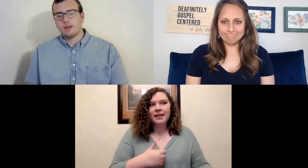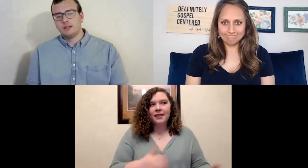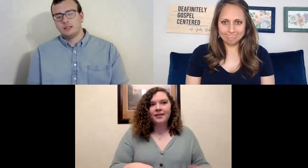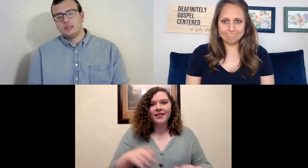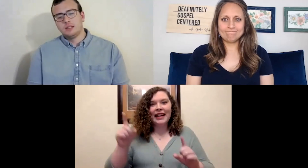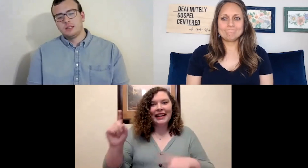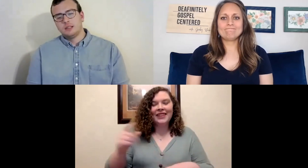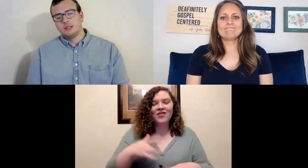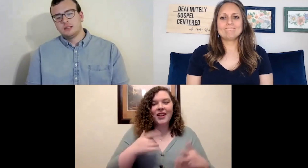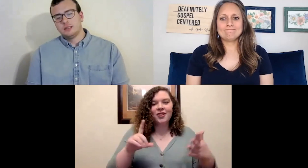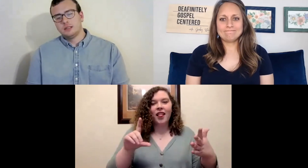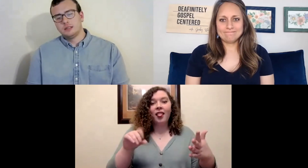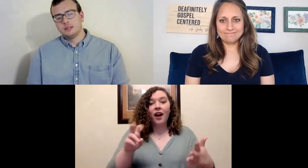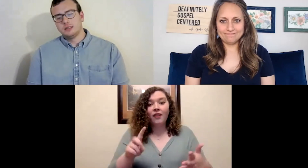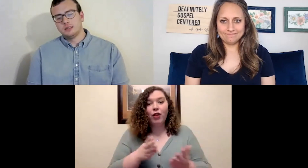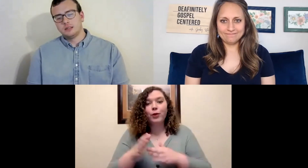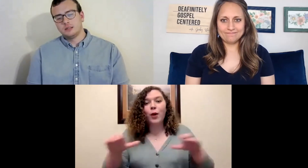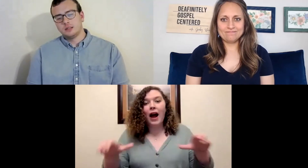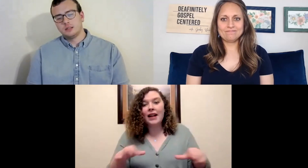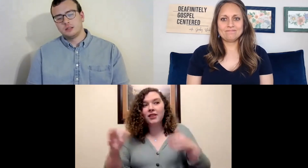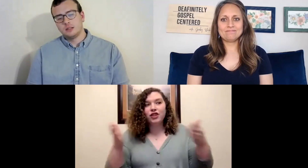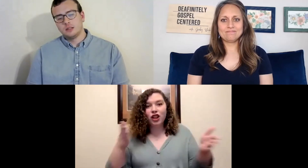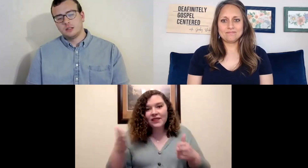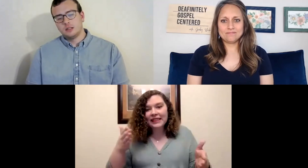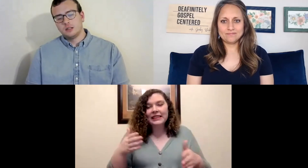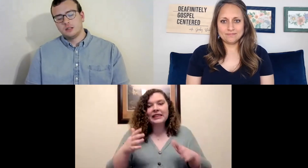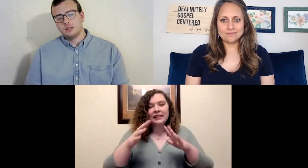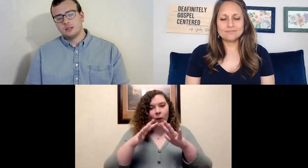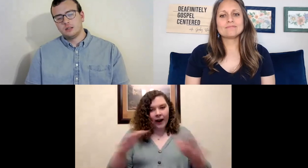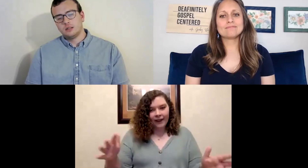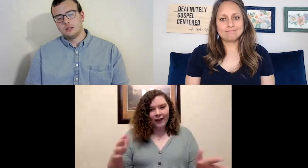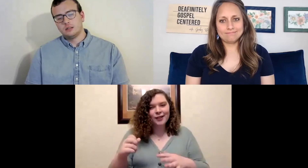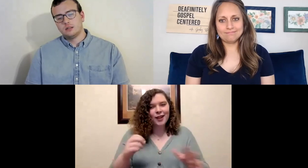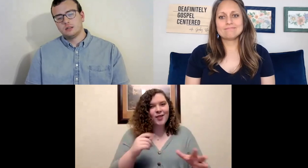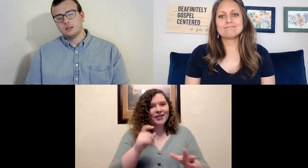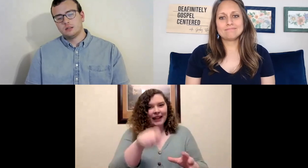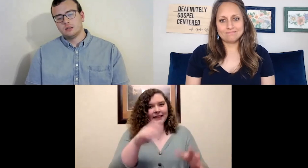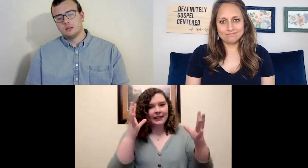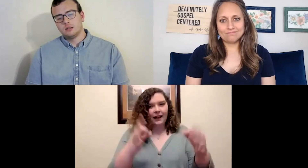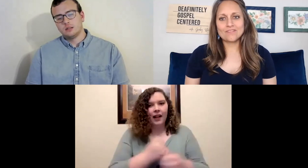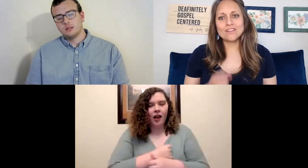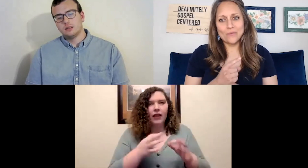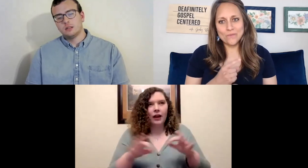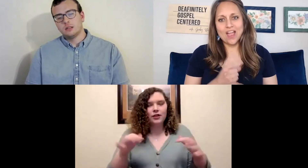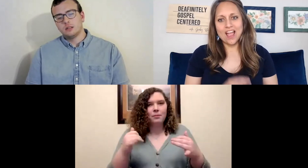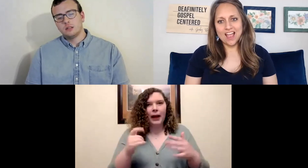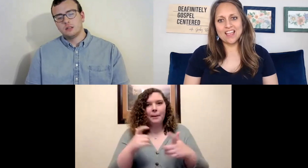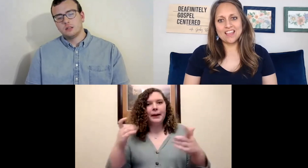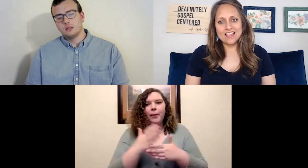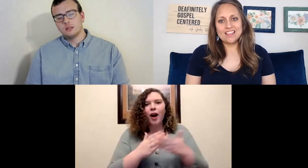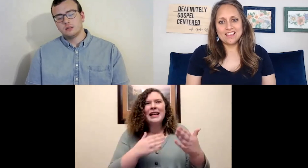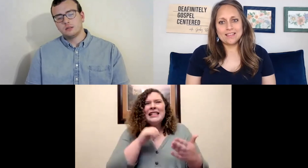love through words of affirmation. So I have to remind myself, hey, Dakota receives love through acts of service, things like that. So,